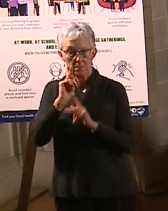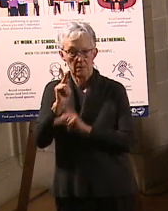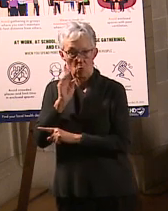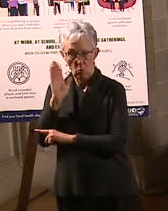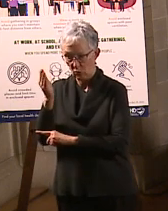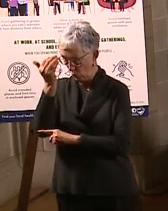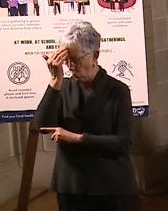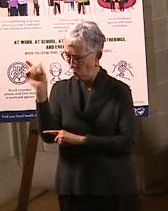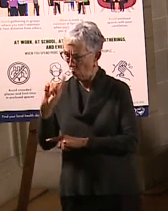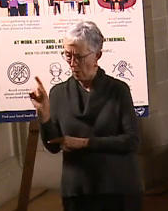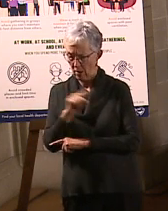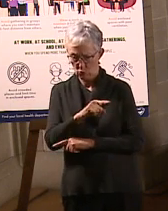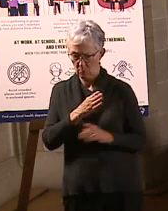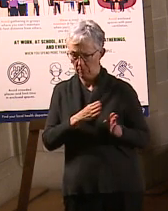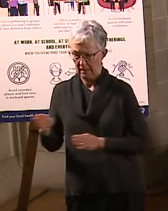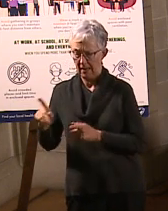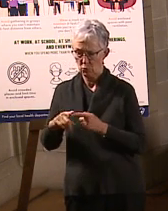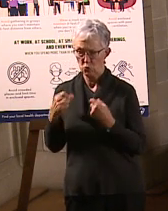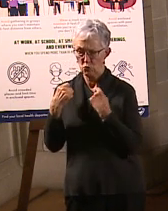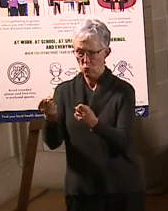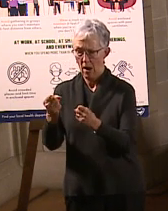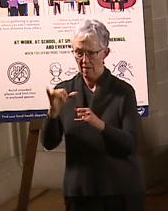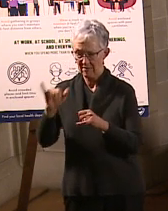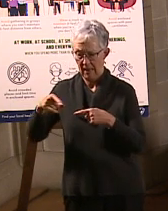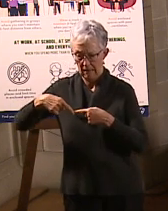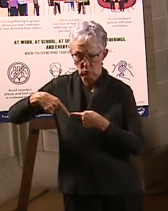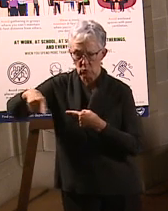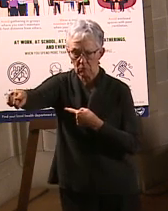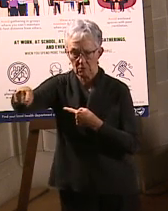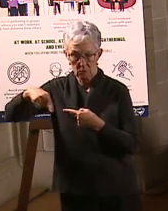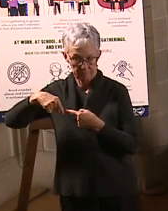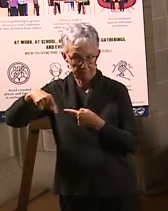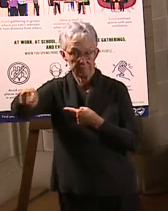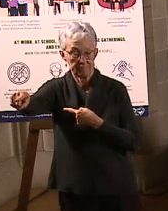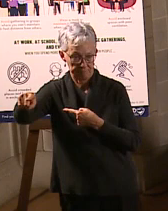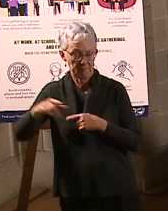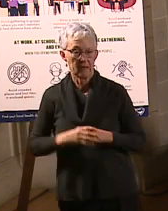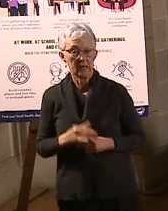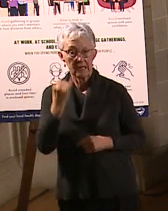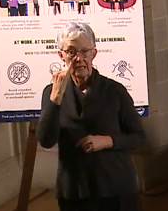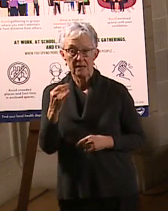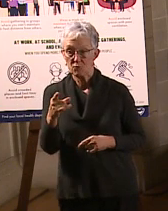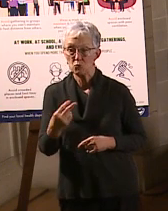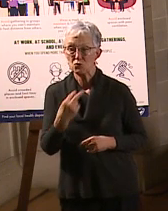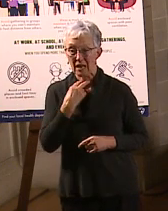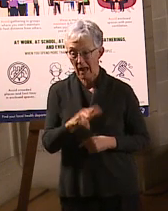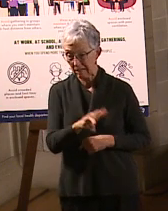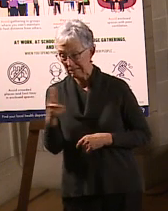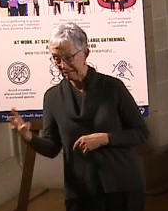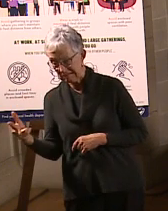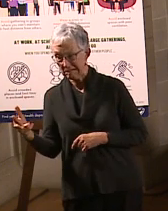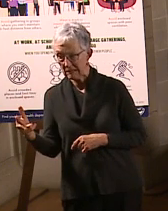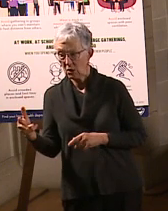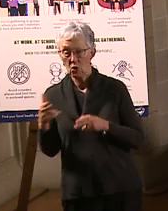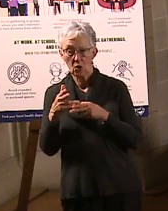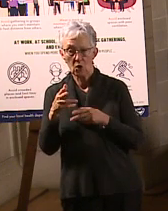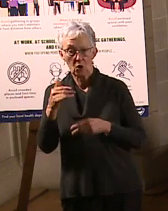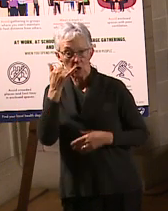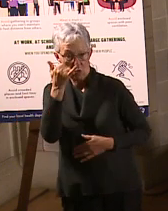workers find you. If you become stranded, please call star 55 and stay with your